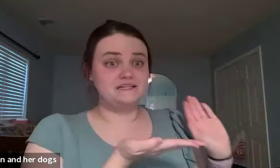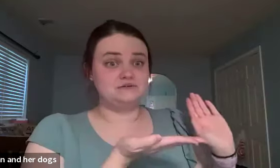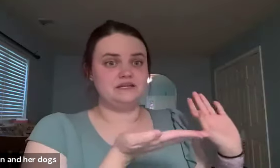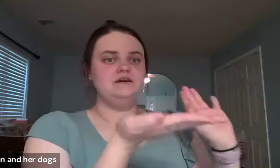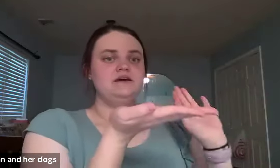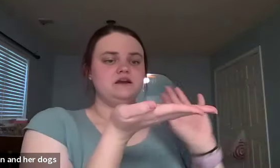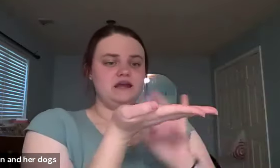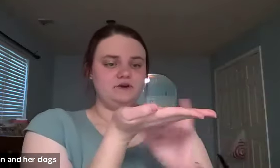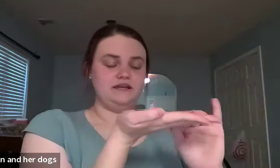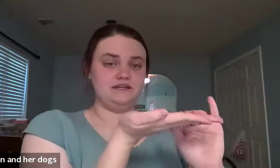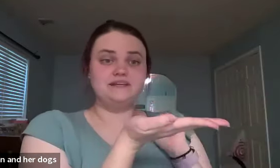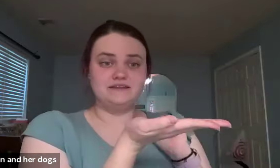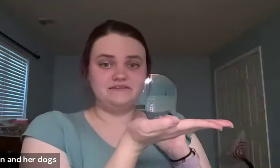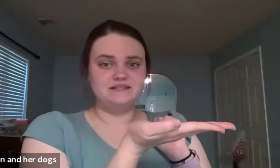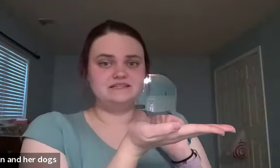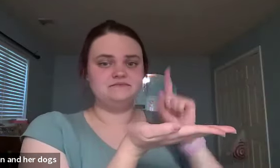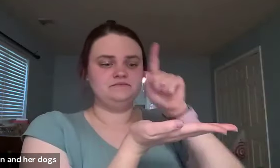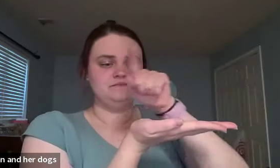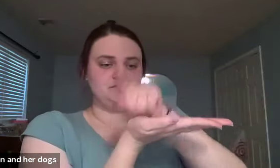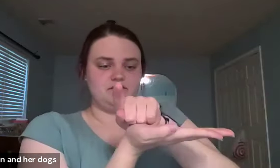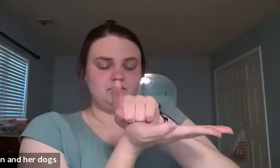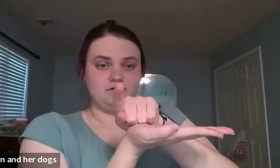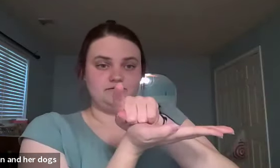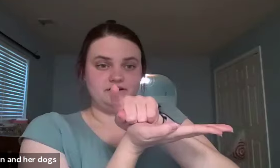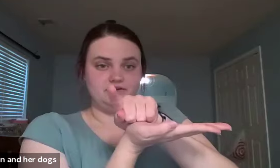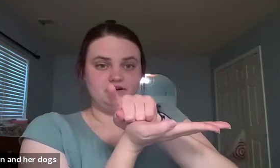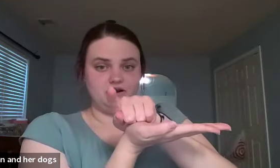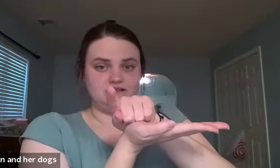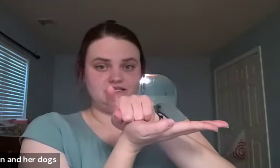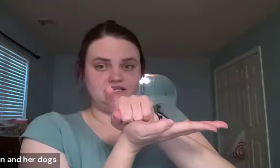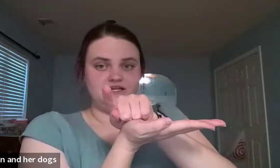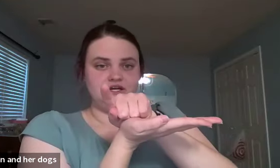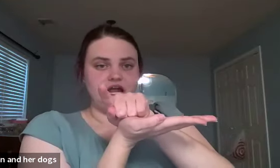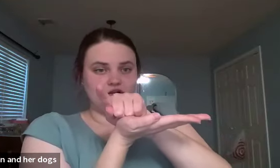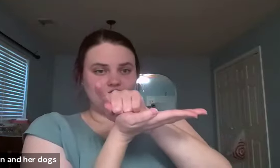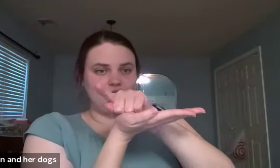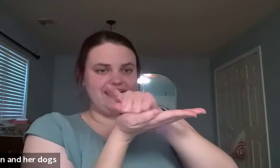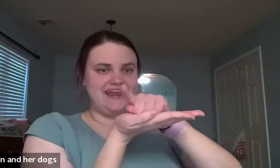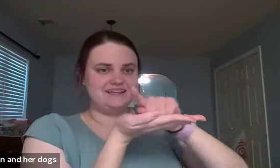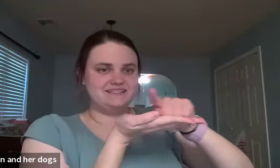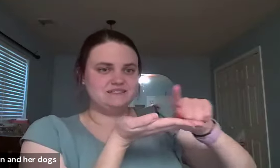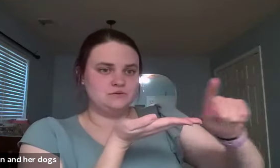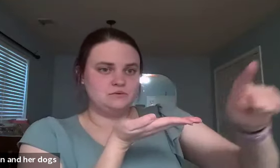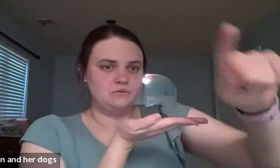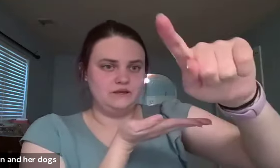next week, going to have our hand up again like this. Have our pointer finger across, and you're going to go next